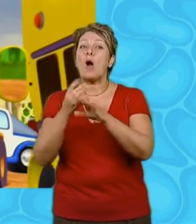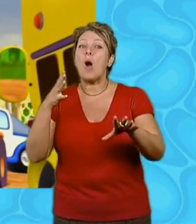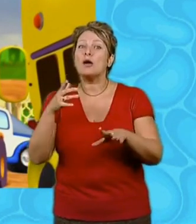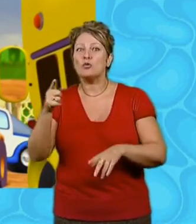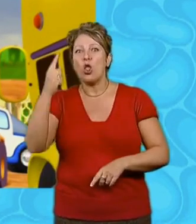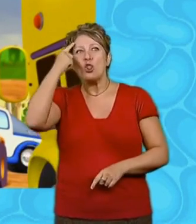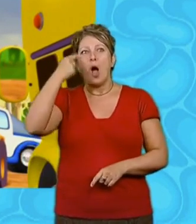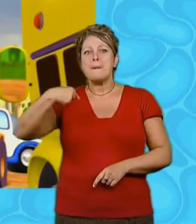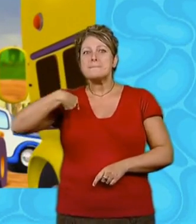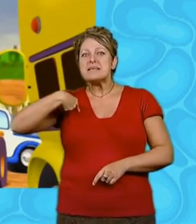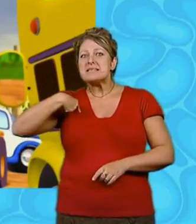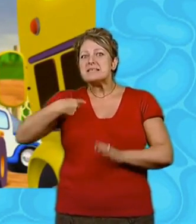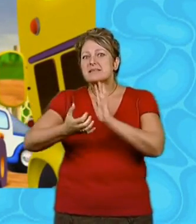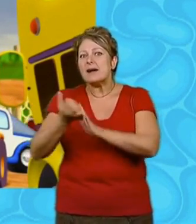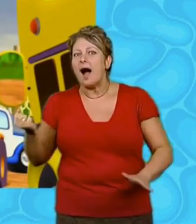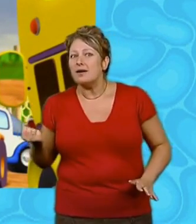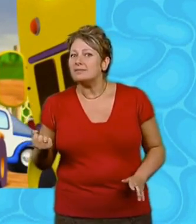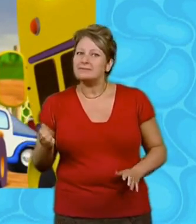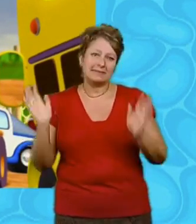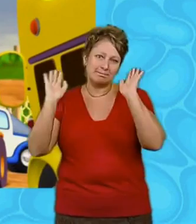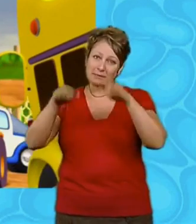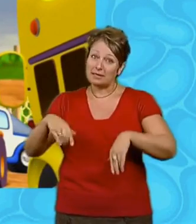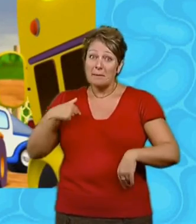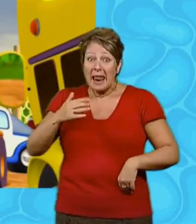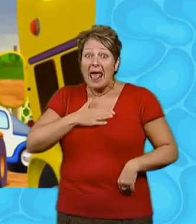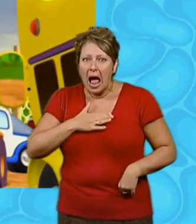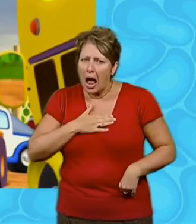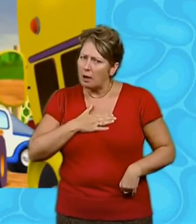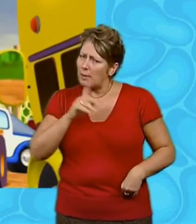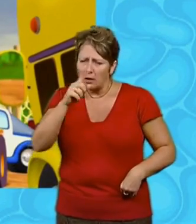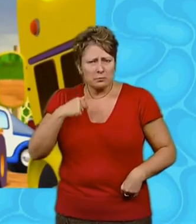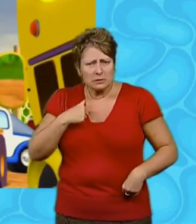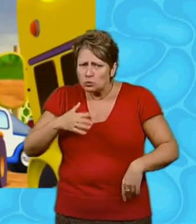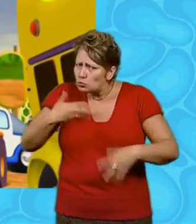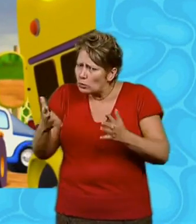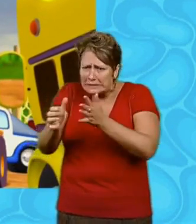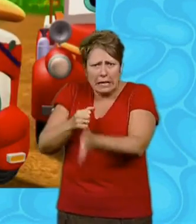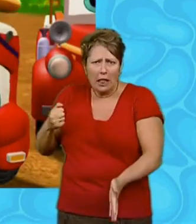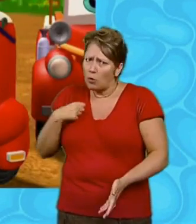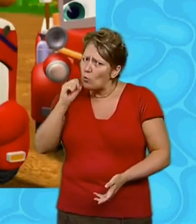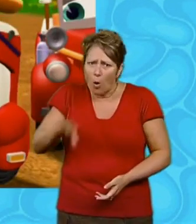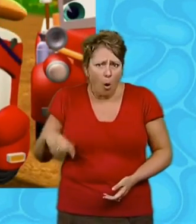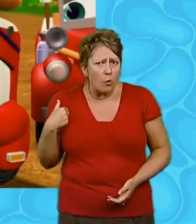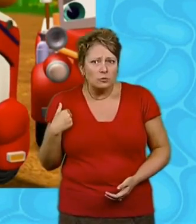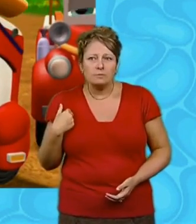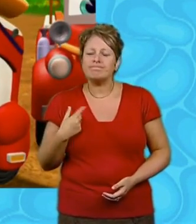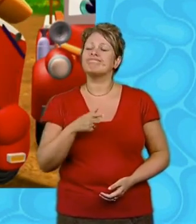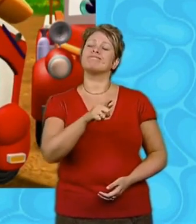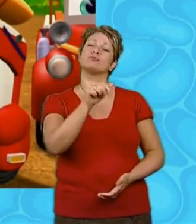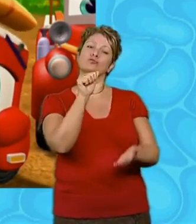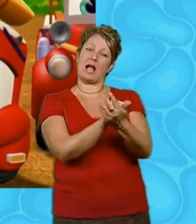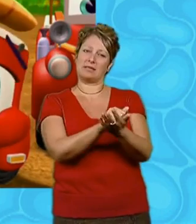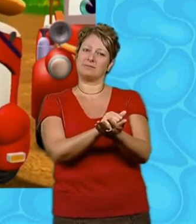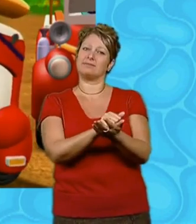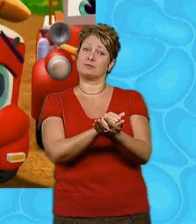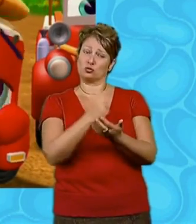and that made you think I might have taken it. But no matter how much I like something, I'd never steal it. You're right, DJ. Will